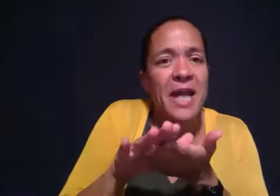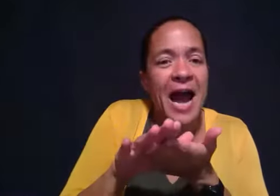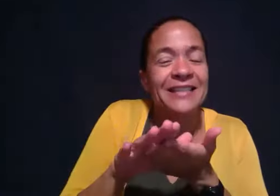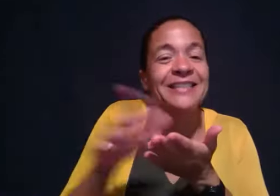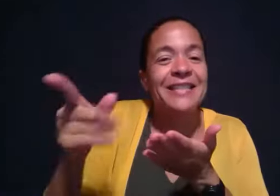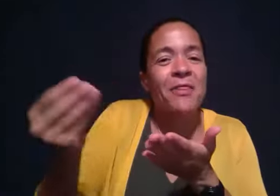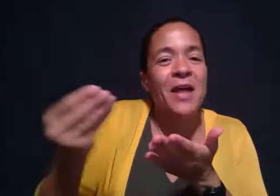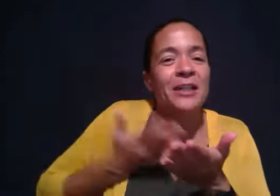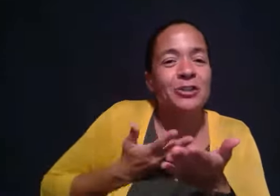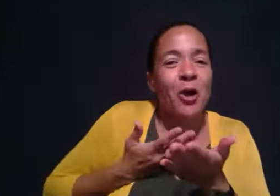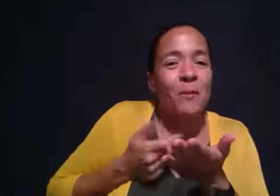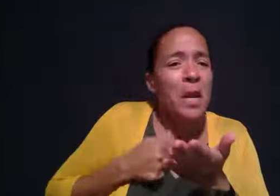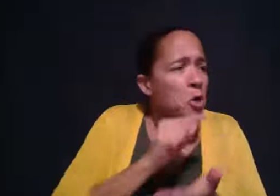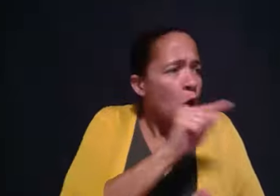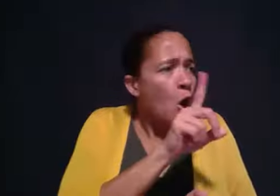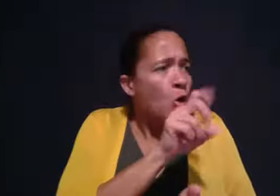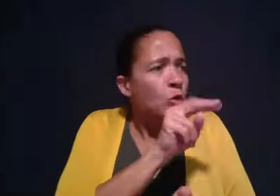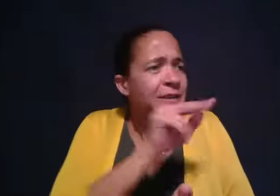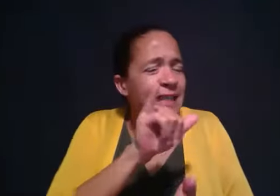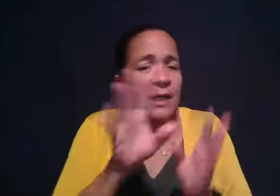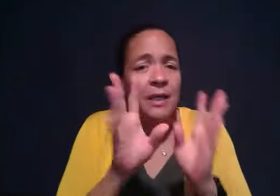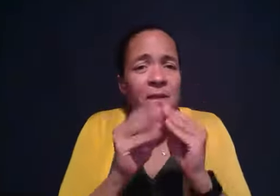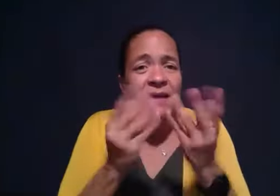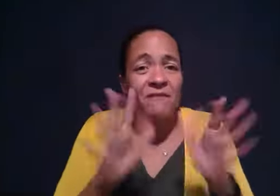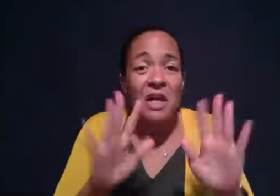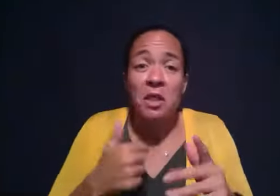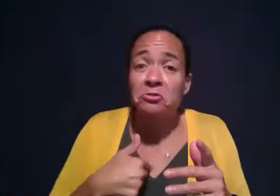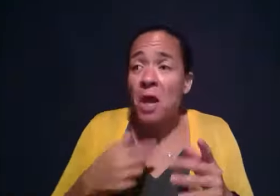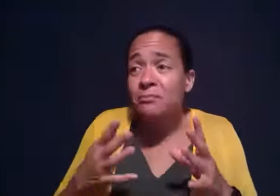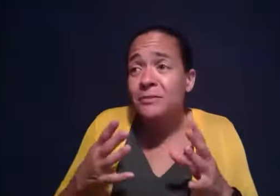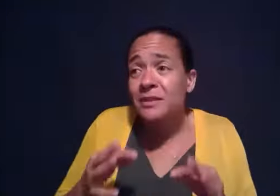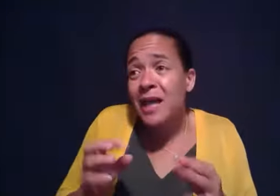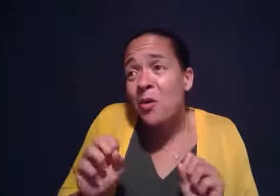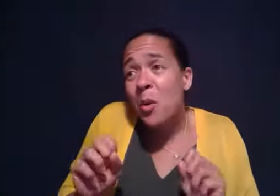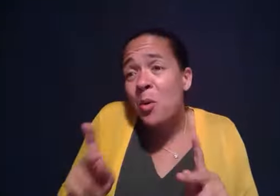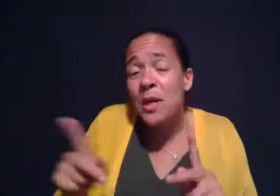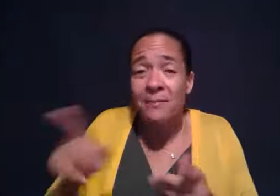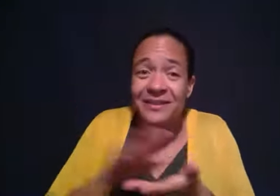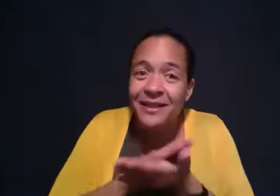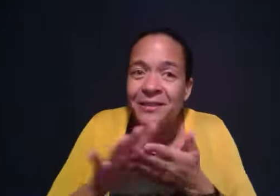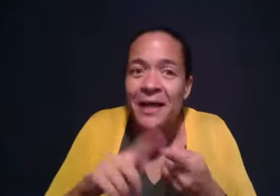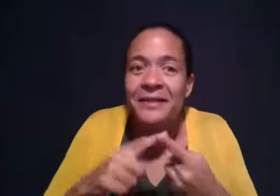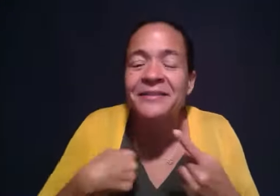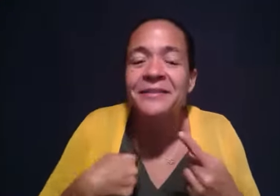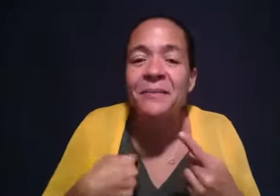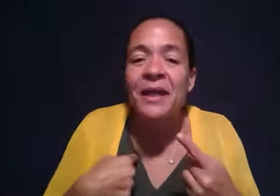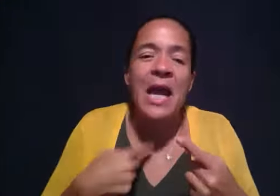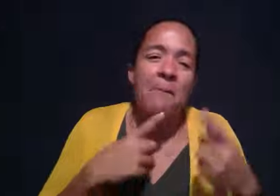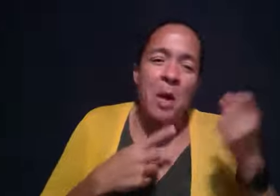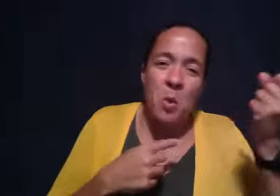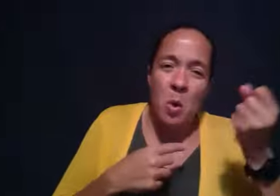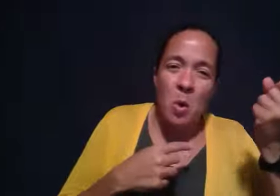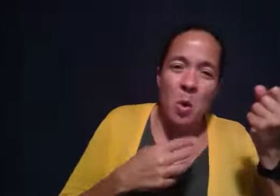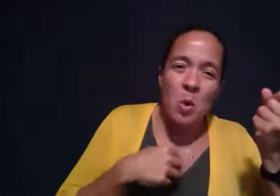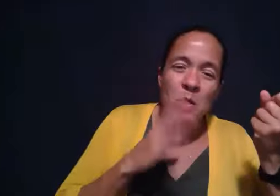went. And we'll get to that in a little bit, but I probably ought to tell you all the bad breaks I had before I